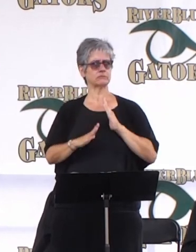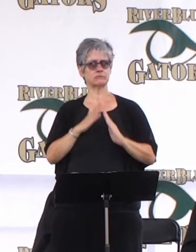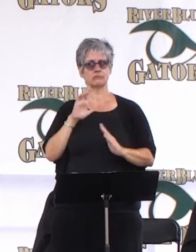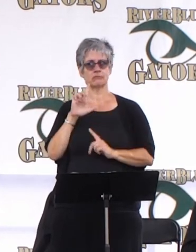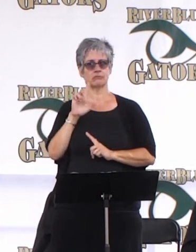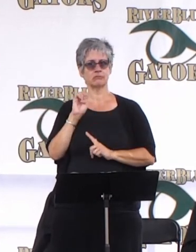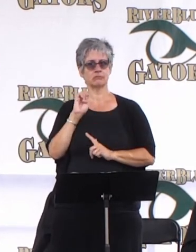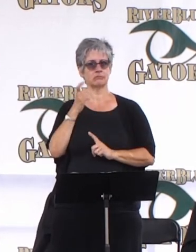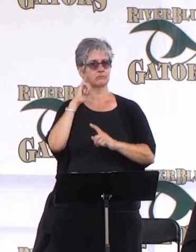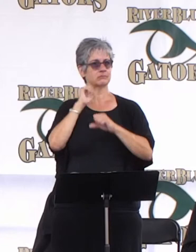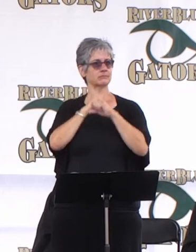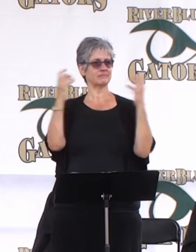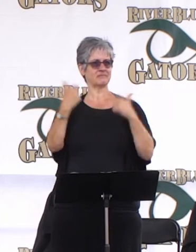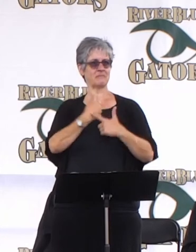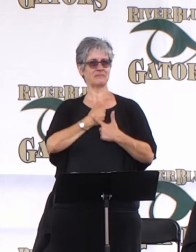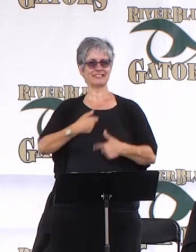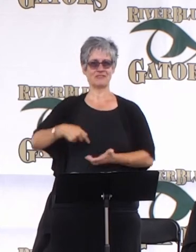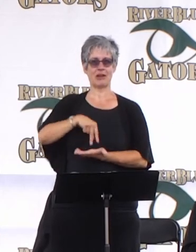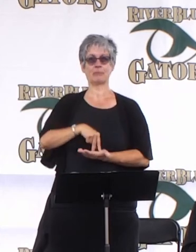here.